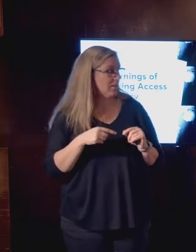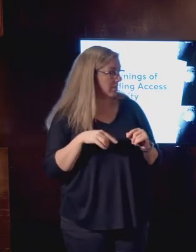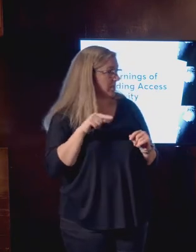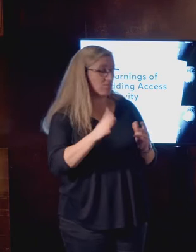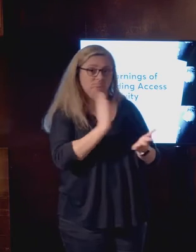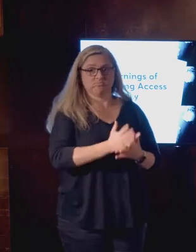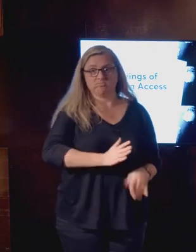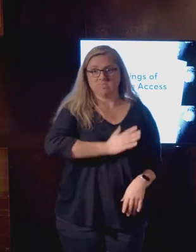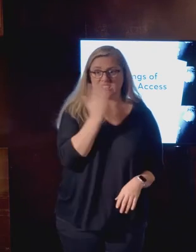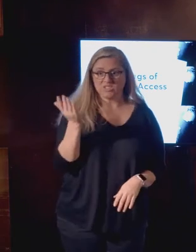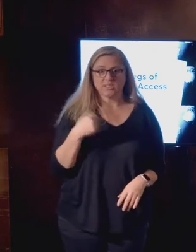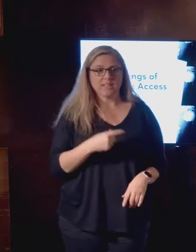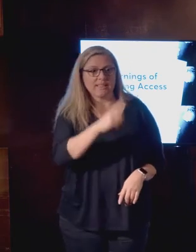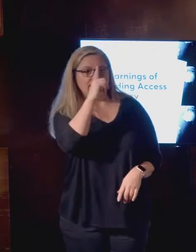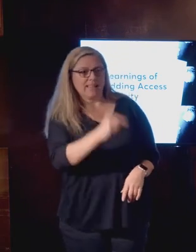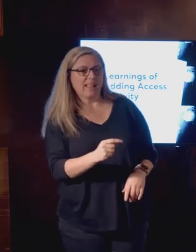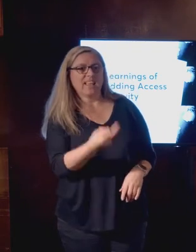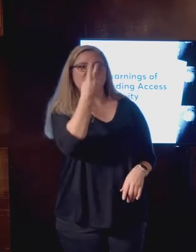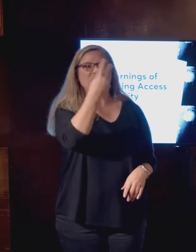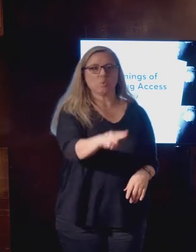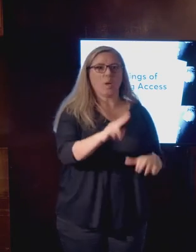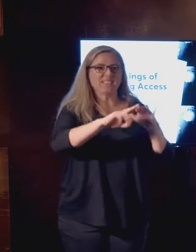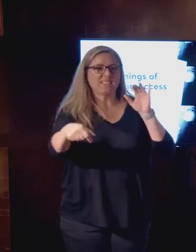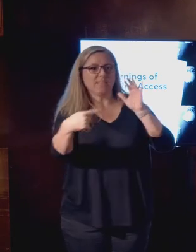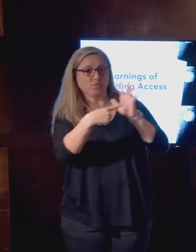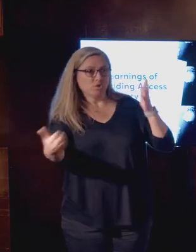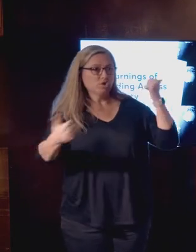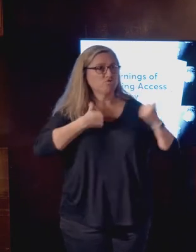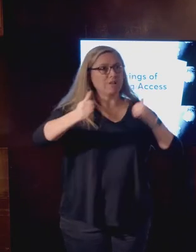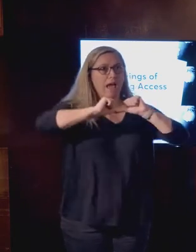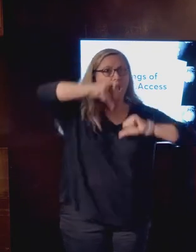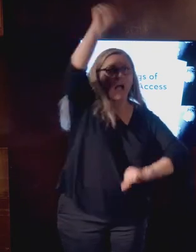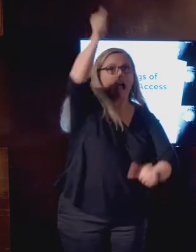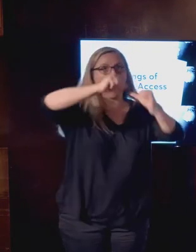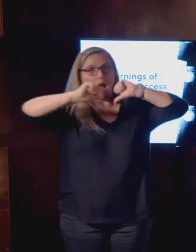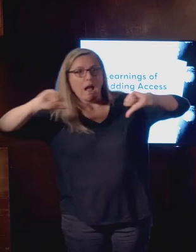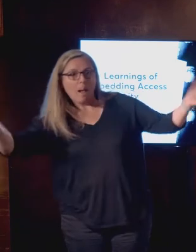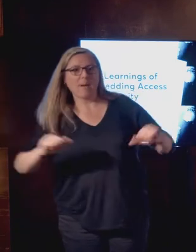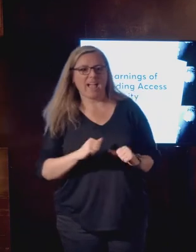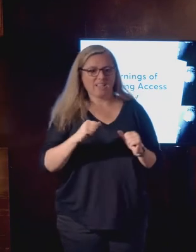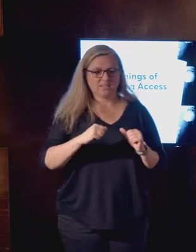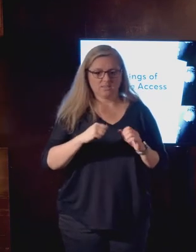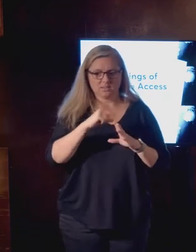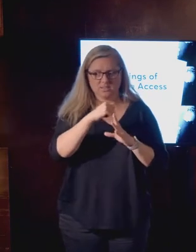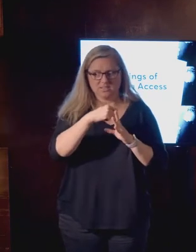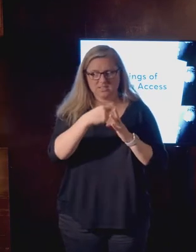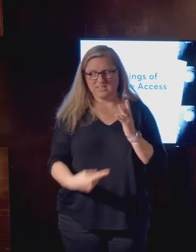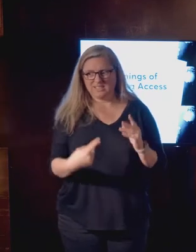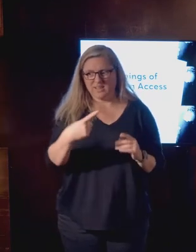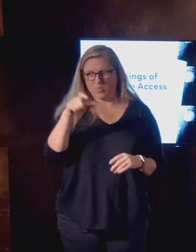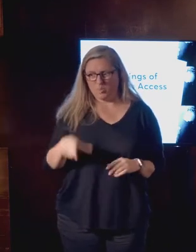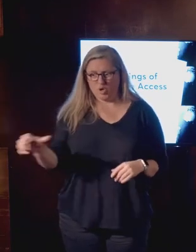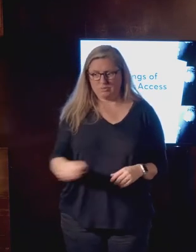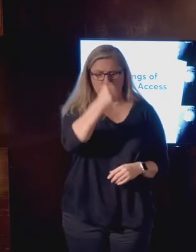pretty interesting that they can fit a 20-foot gorilla into a really big theatre, but having a disabled person on stage, not so much